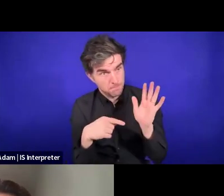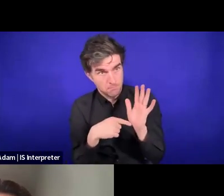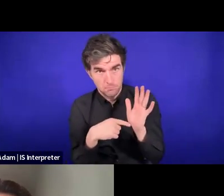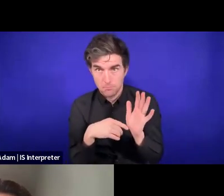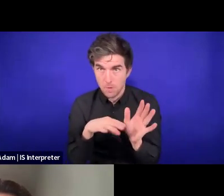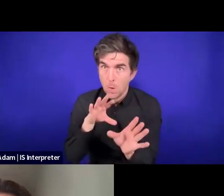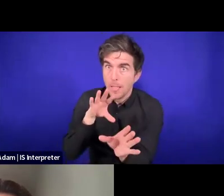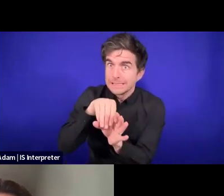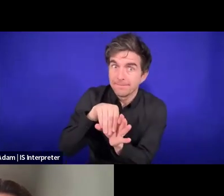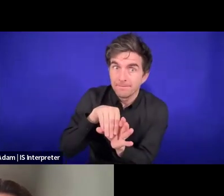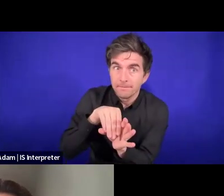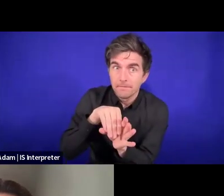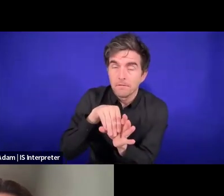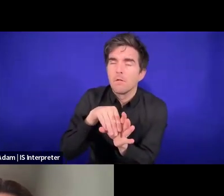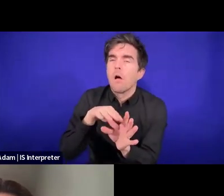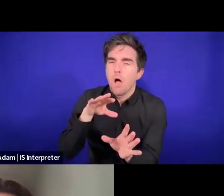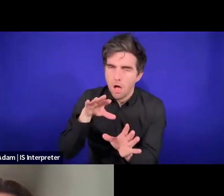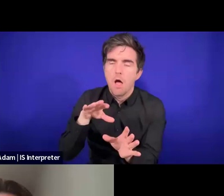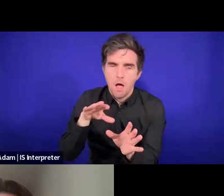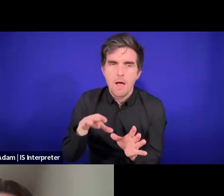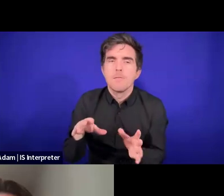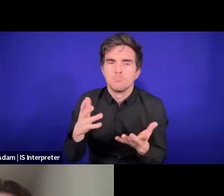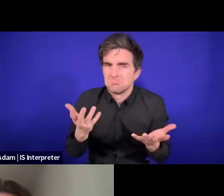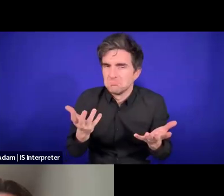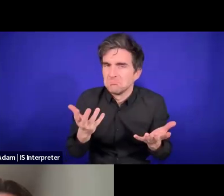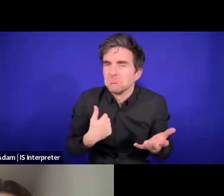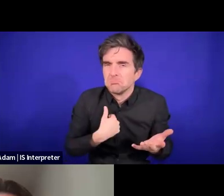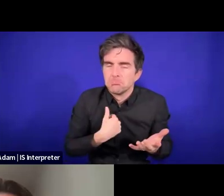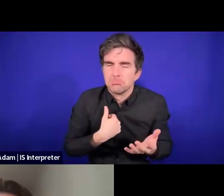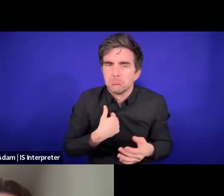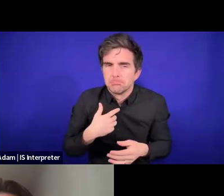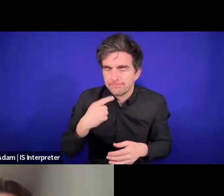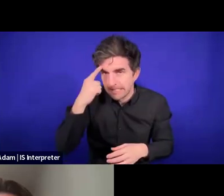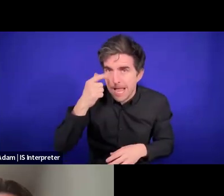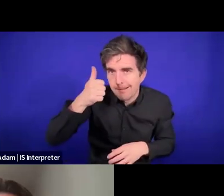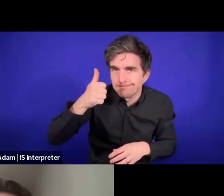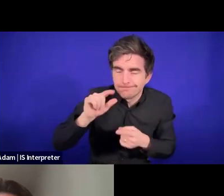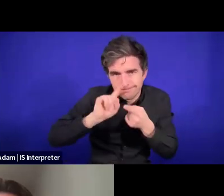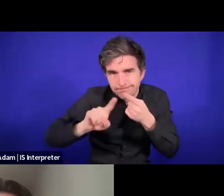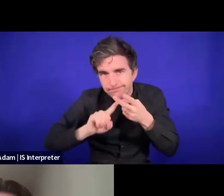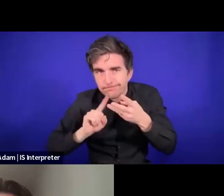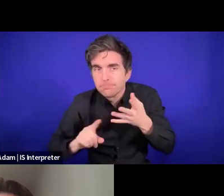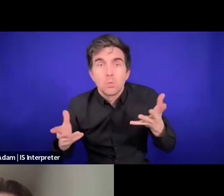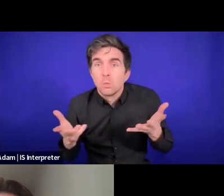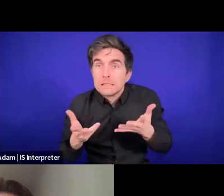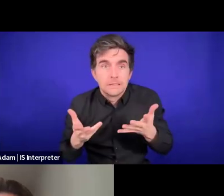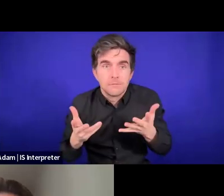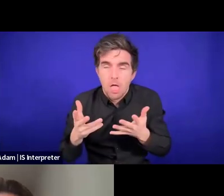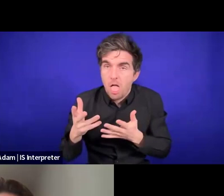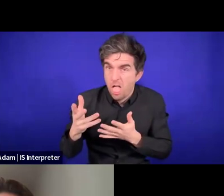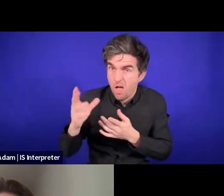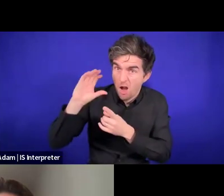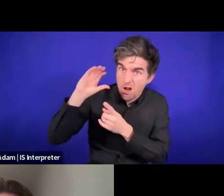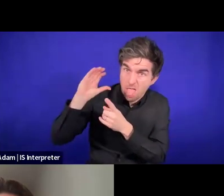maybe sub-Saharan African context, when it becomes the terminology which attributed to person with